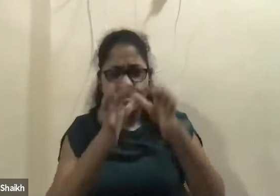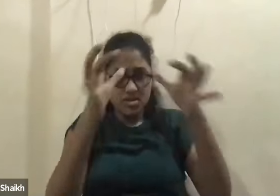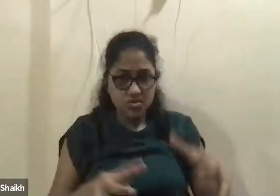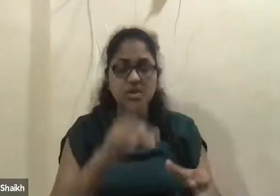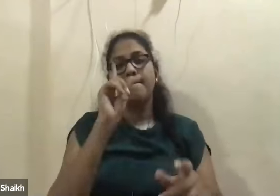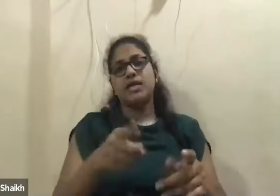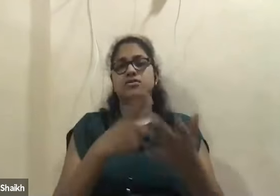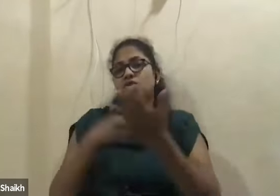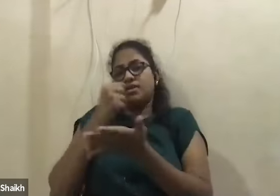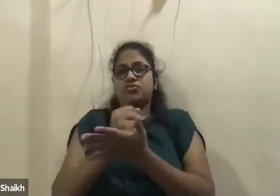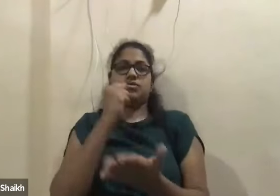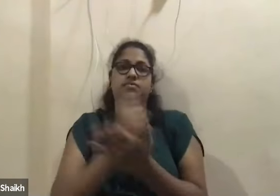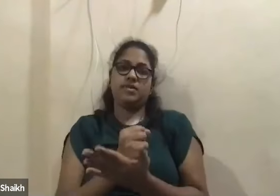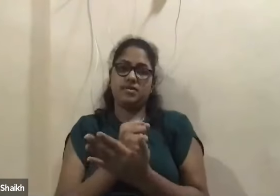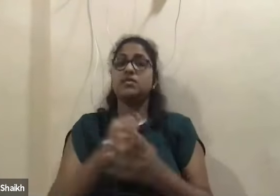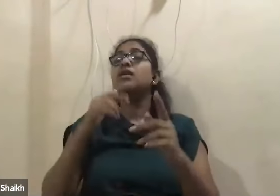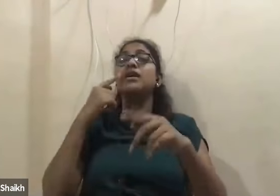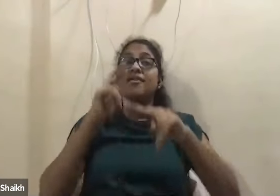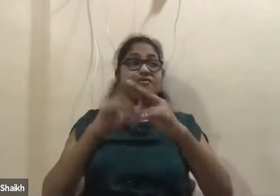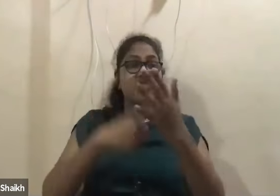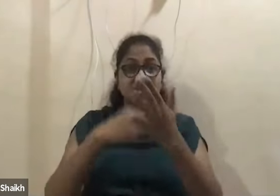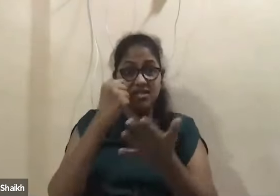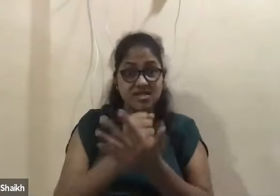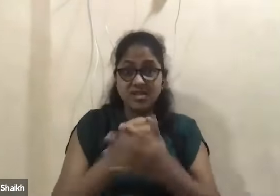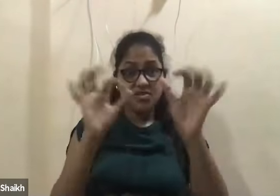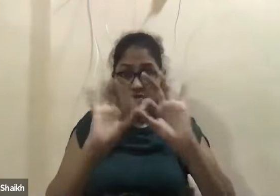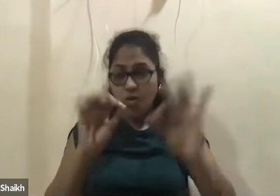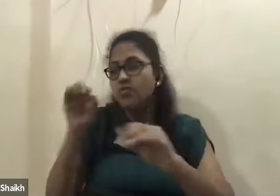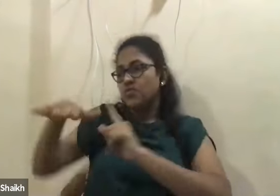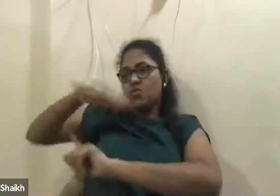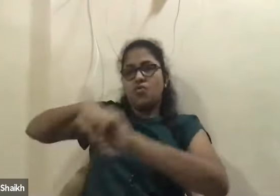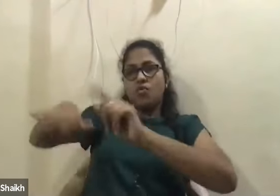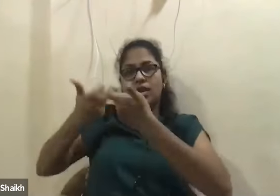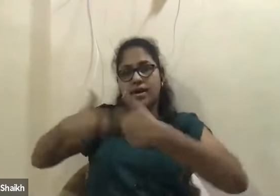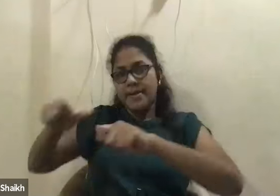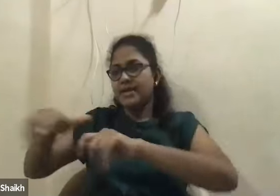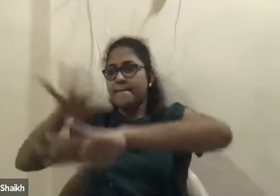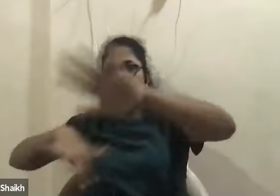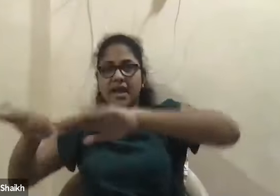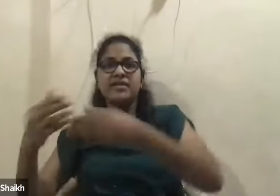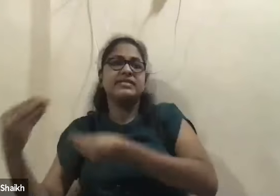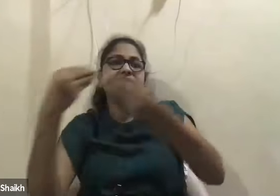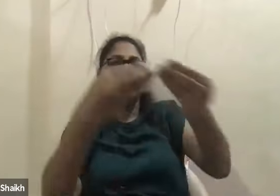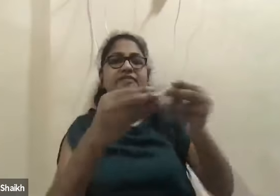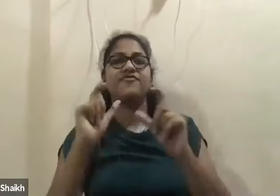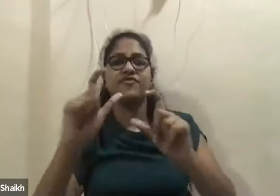registered, then the local level committee makes alternative arrangements for foster care till something permanent is arranged.